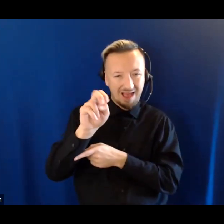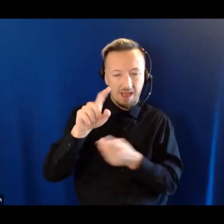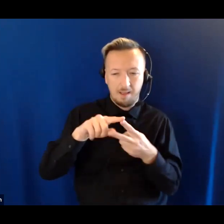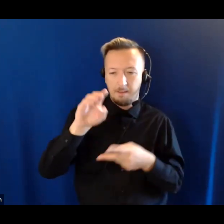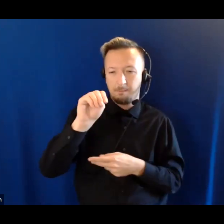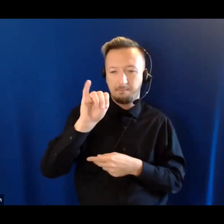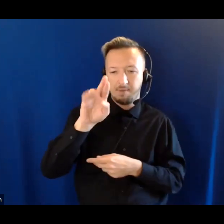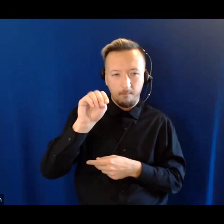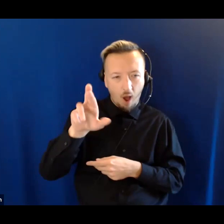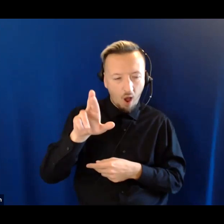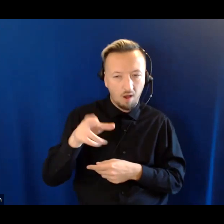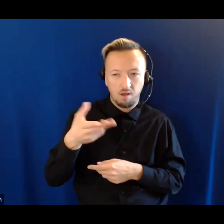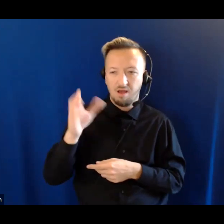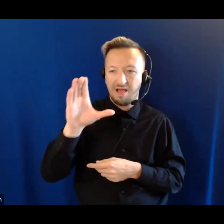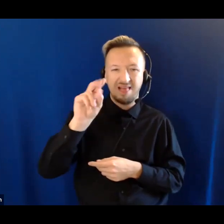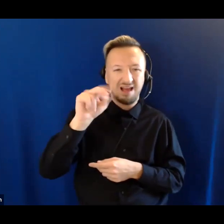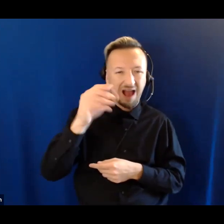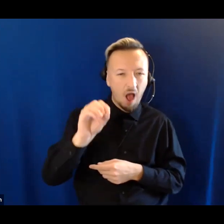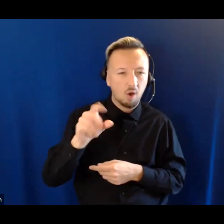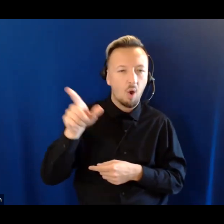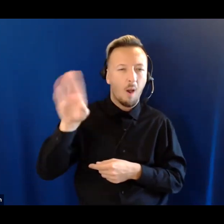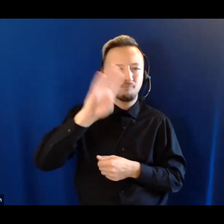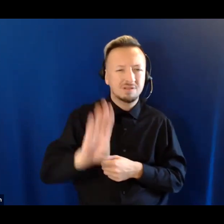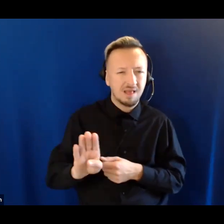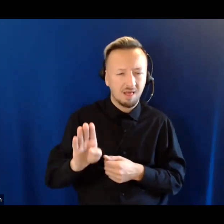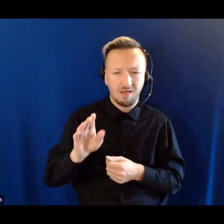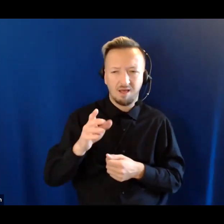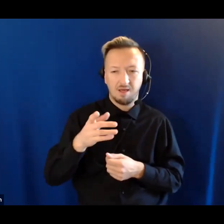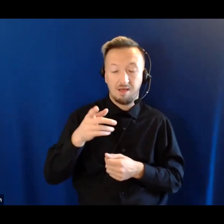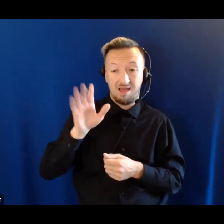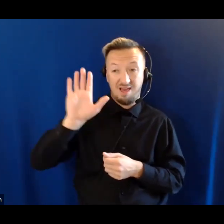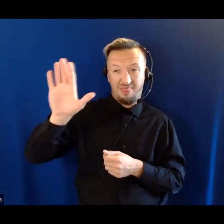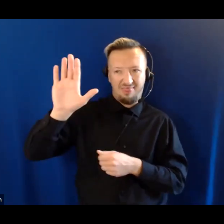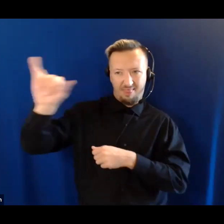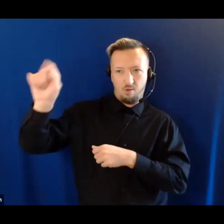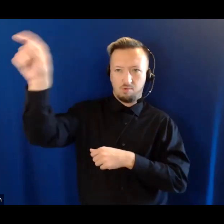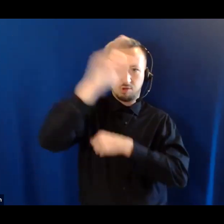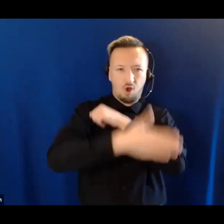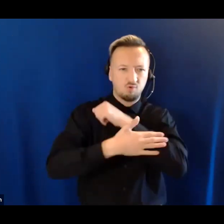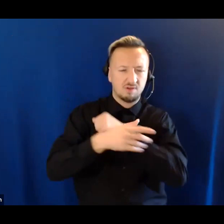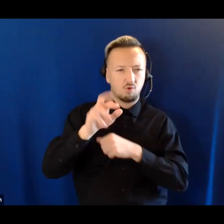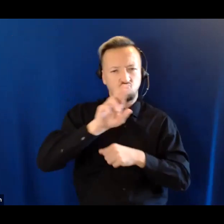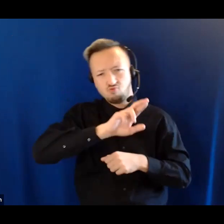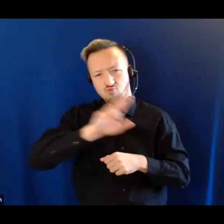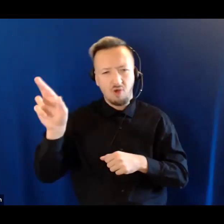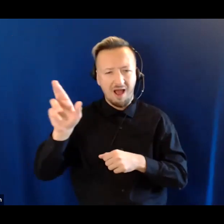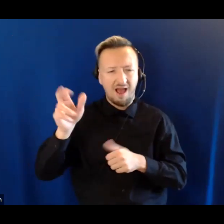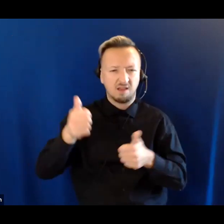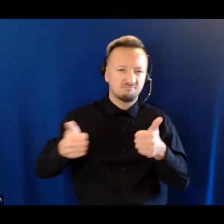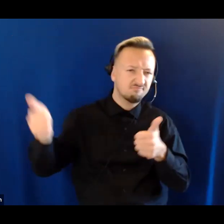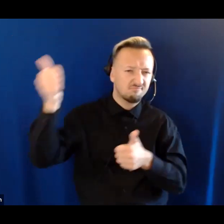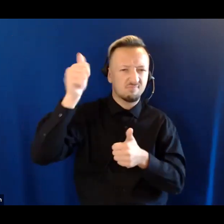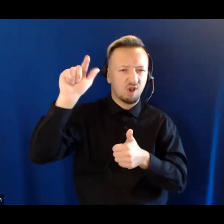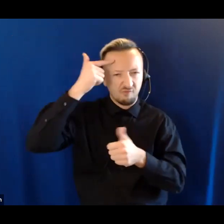thinking about places like the Congo and Brazil, places that have far right-wing dictators now rising to power in the same way they did